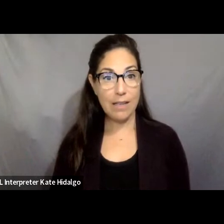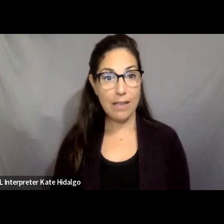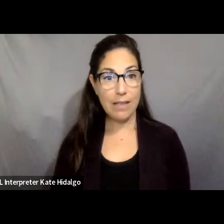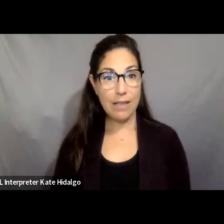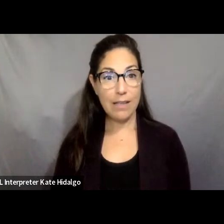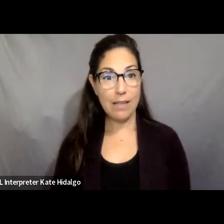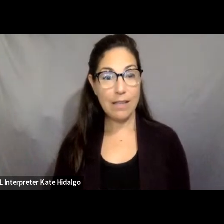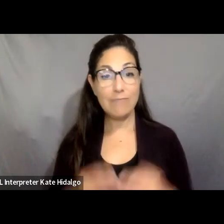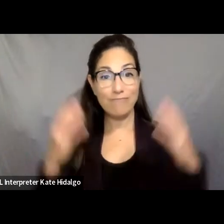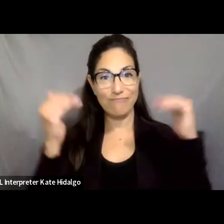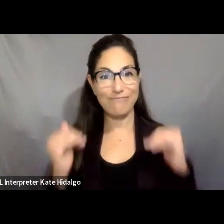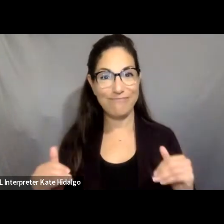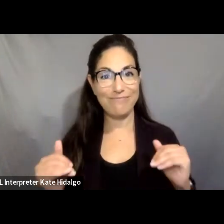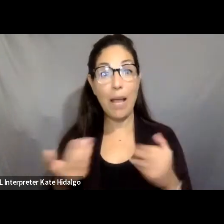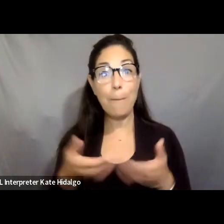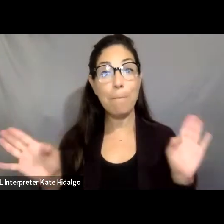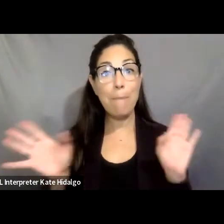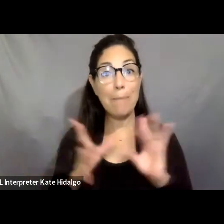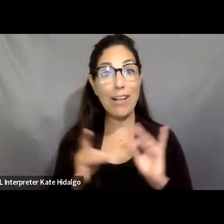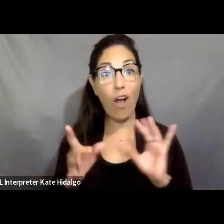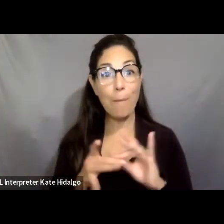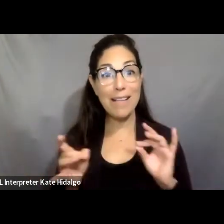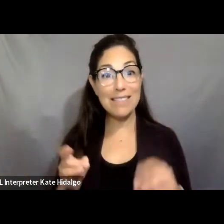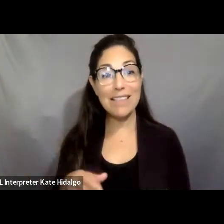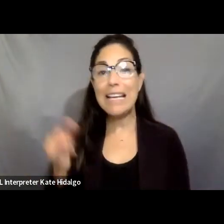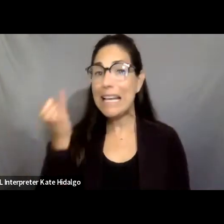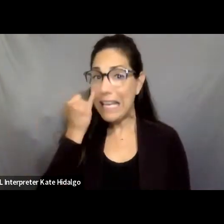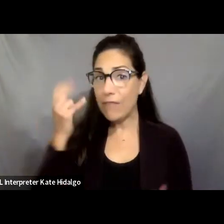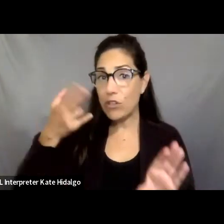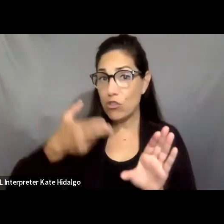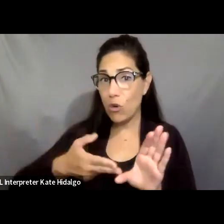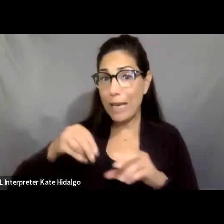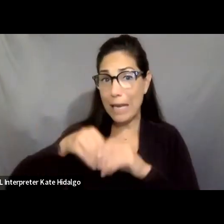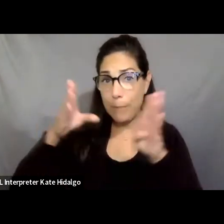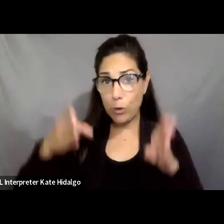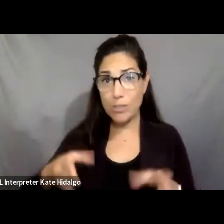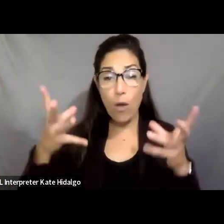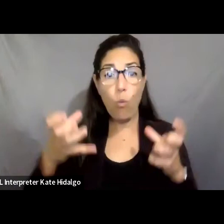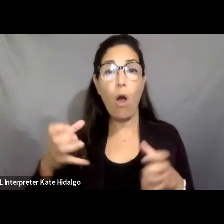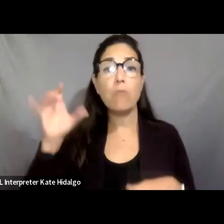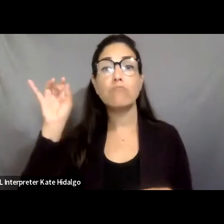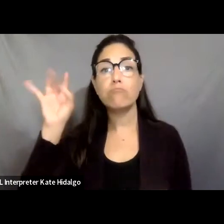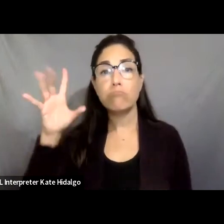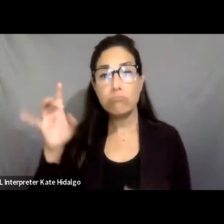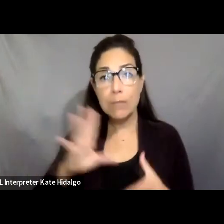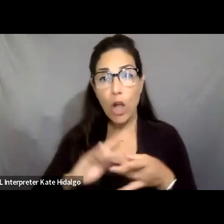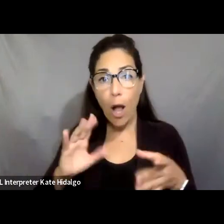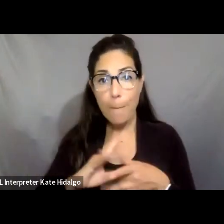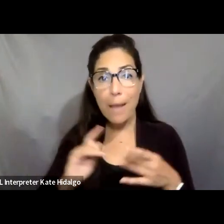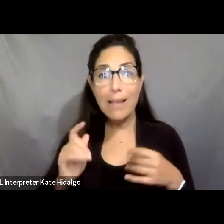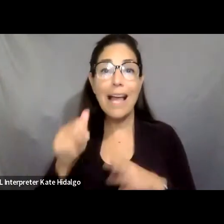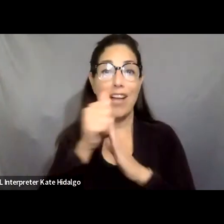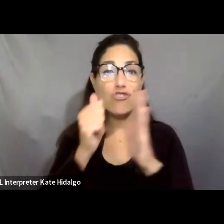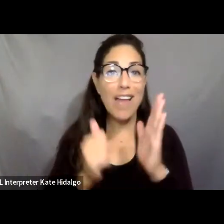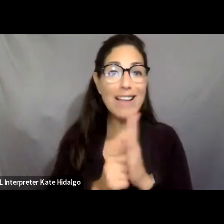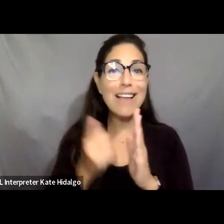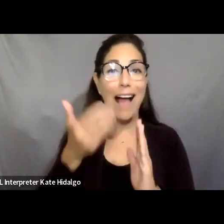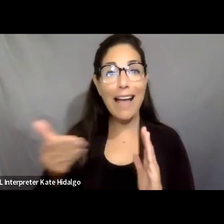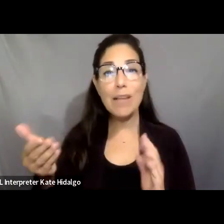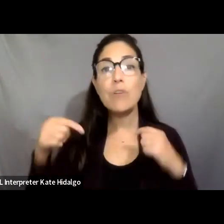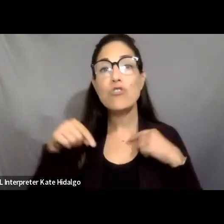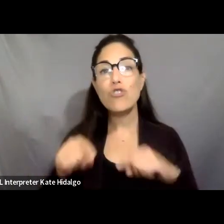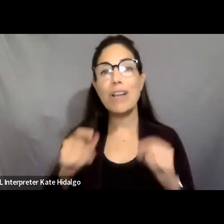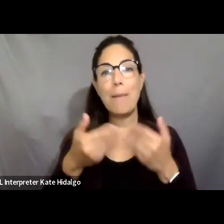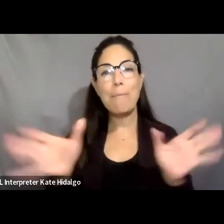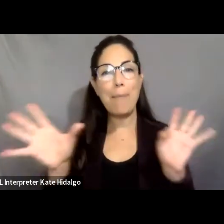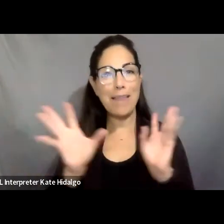Okay, moving on. Public comments. If you are joining us in person and wish to make a comment about an agenda item during public comment